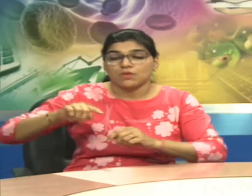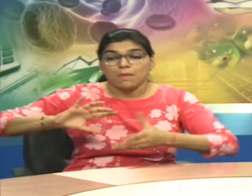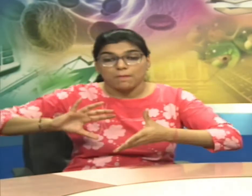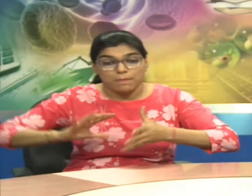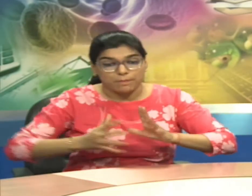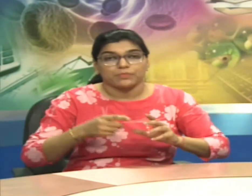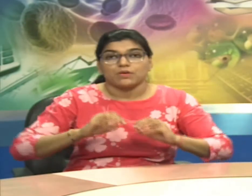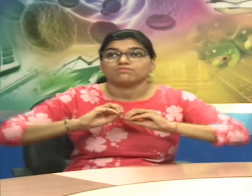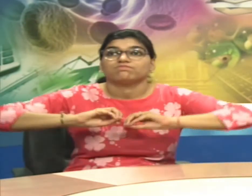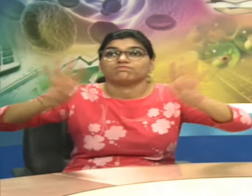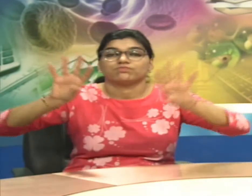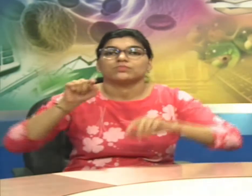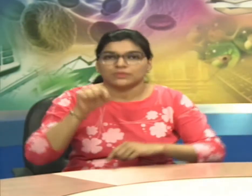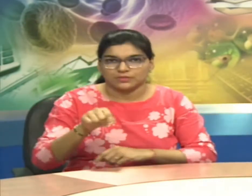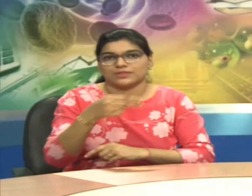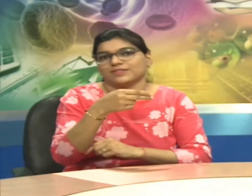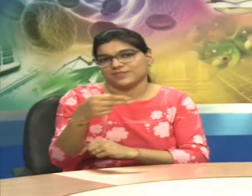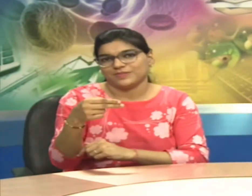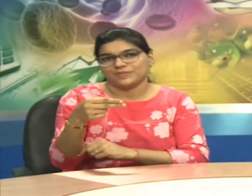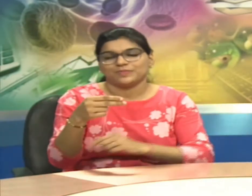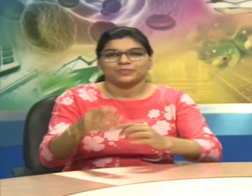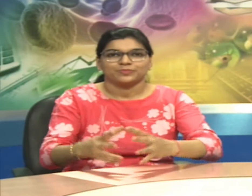are termed as productive.